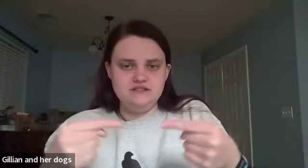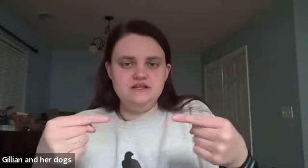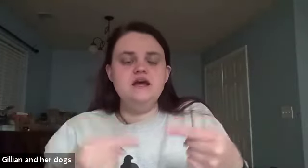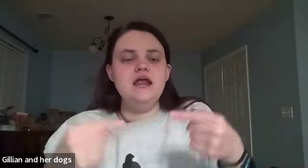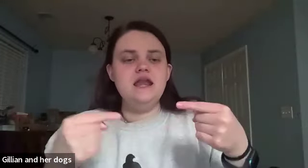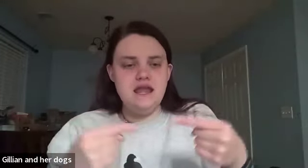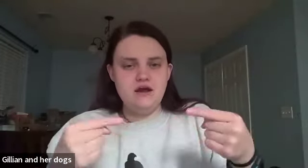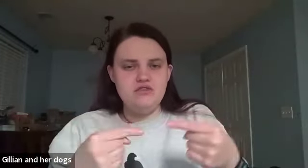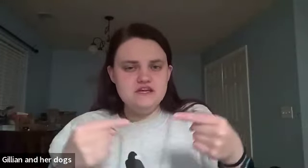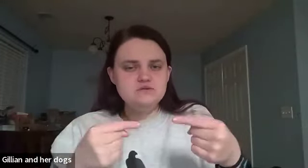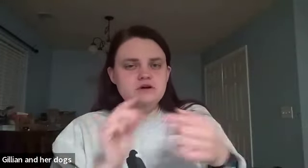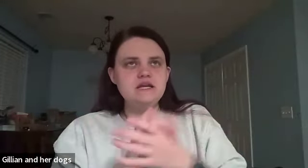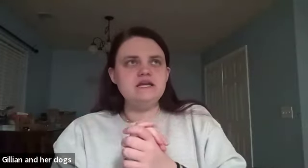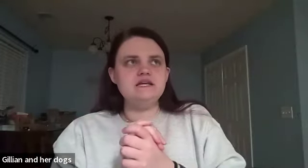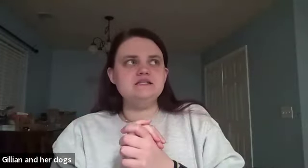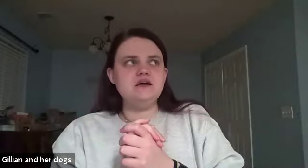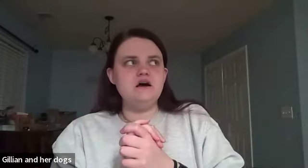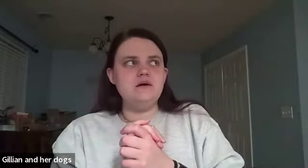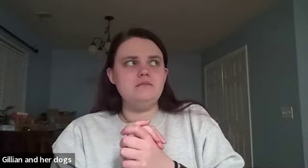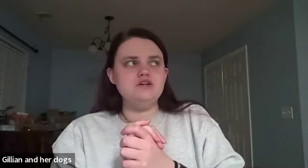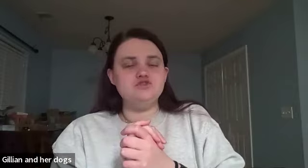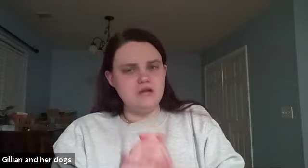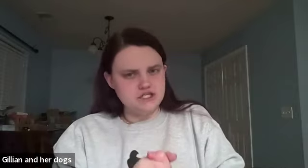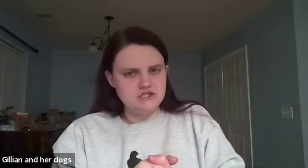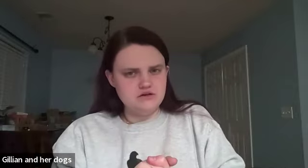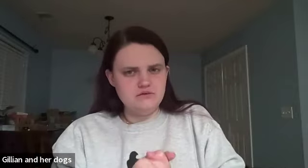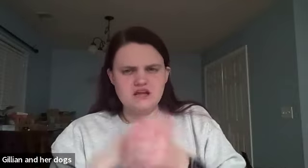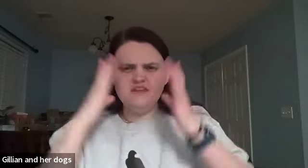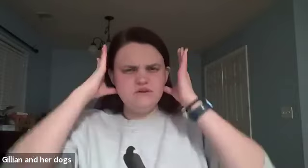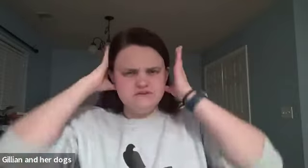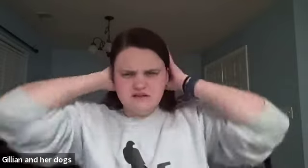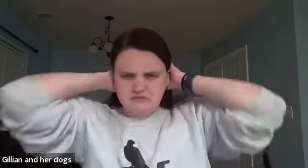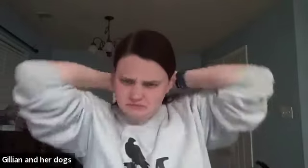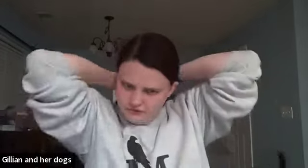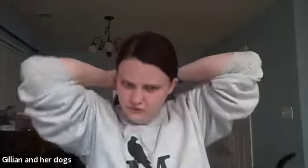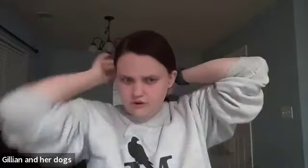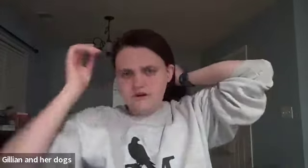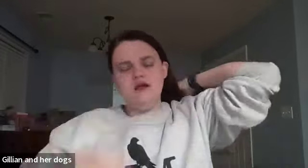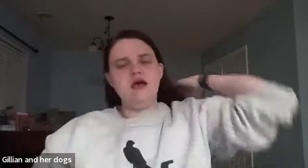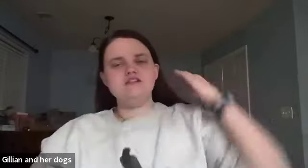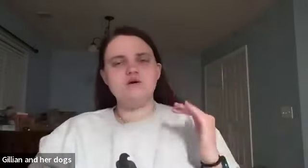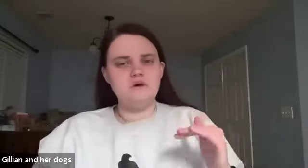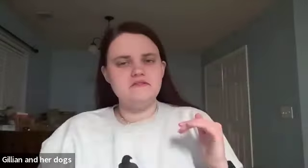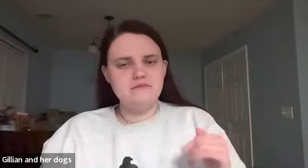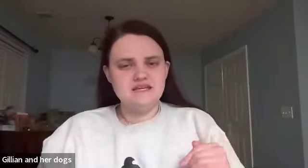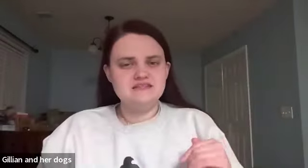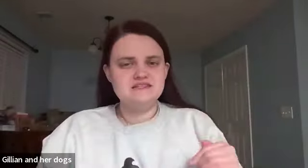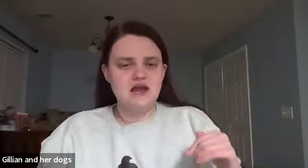Hurt. Now, this one is directional, which I think we've done before. And so what that means is